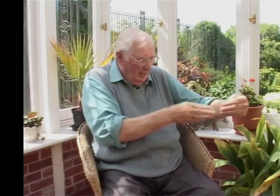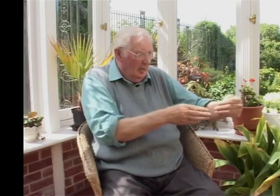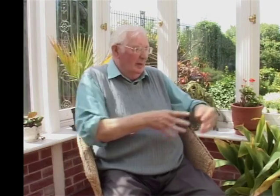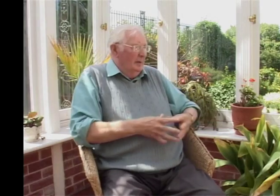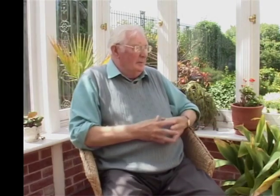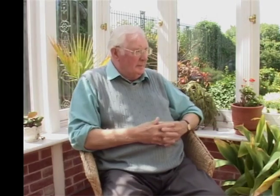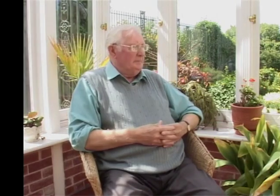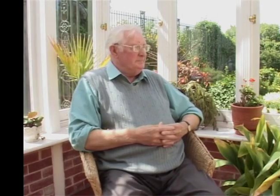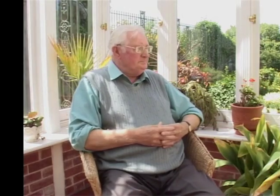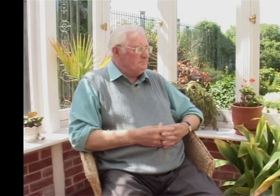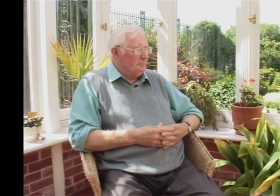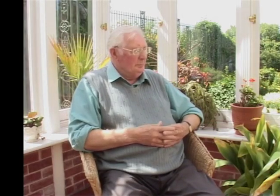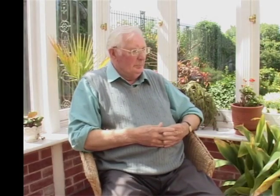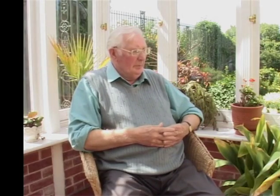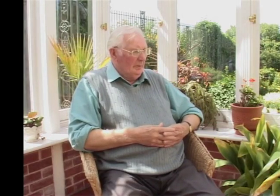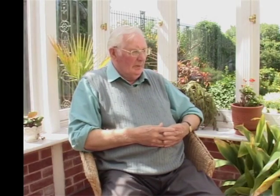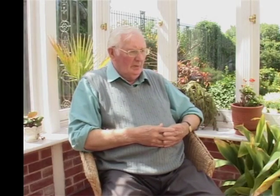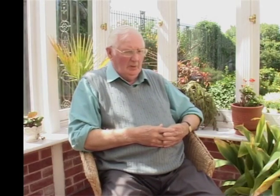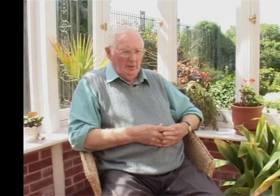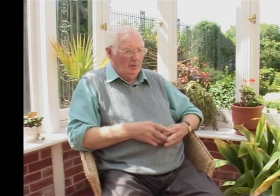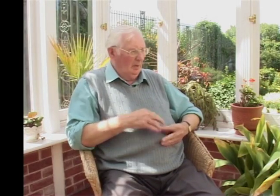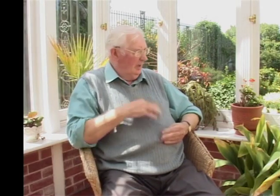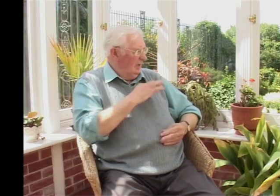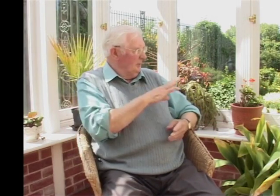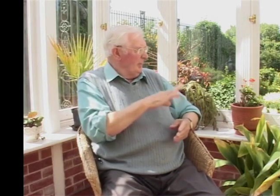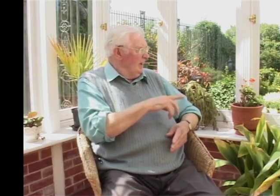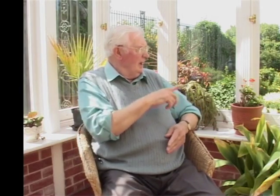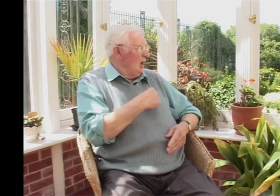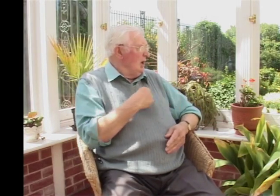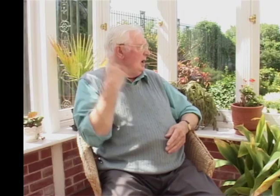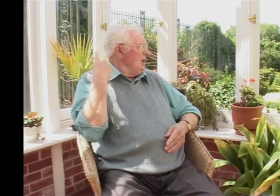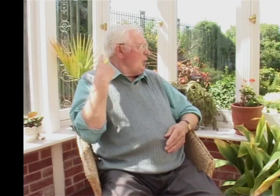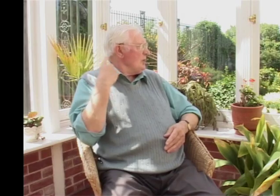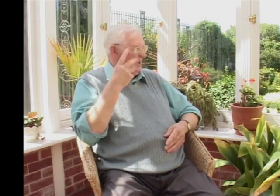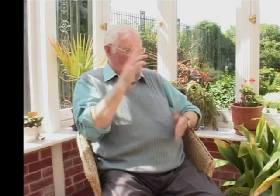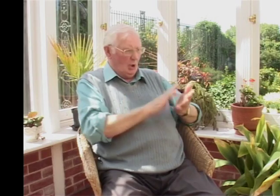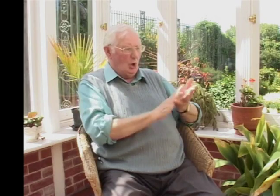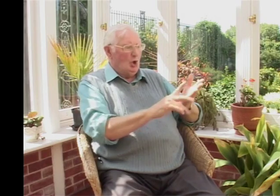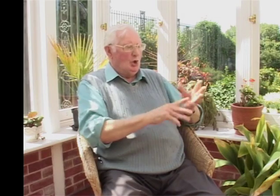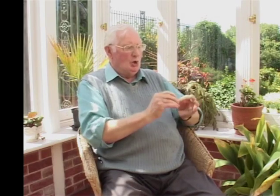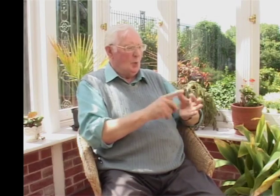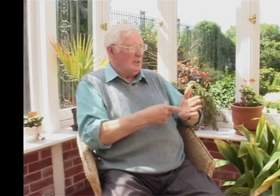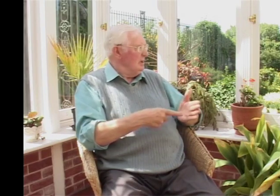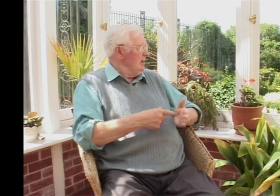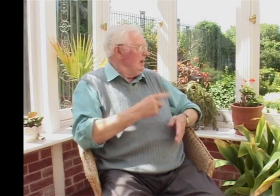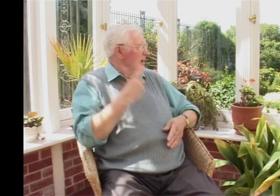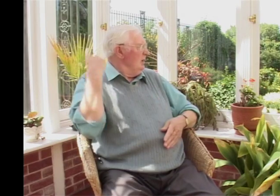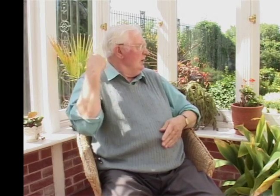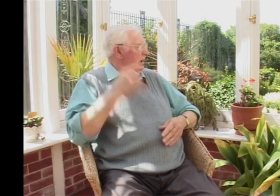side. And I said to me mum, Hubert's upstairs. He's still in bed. And she said, oh,